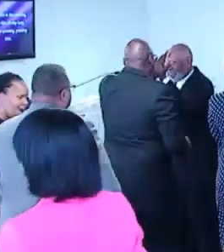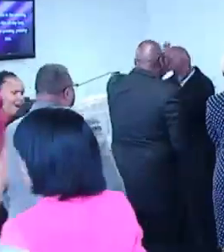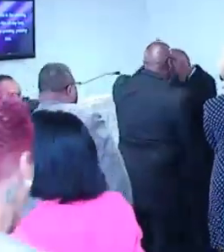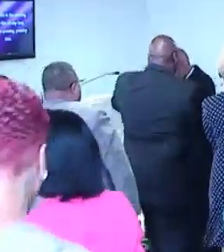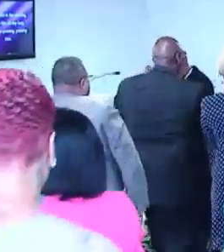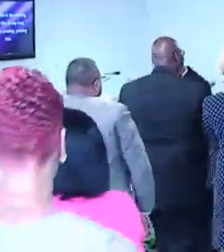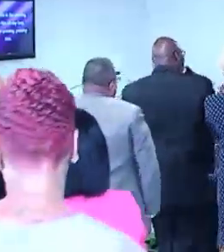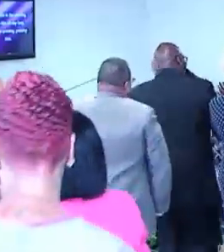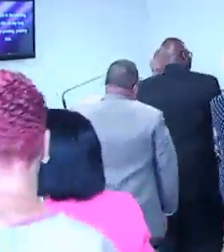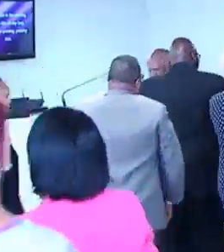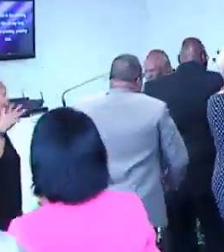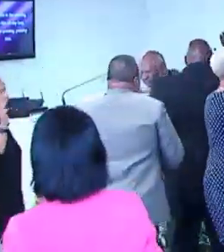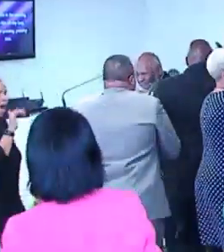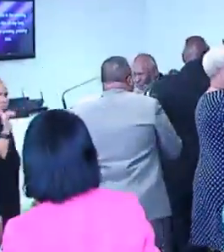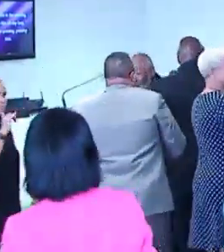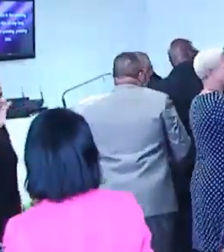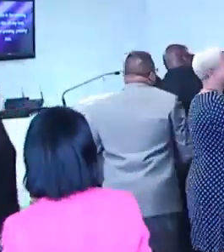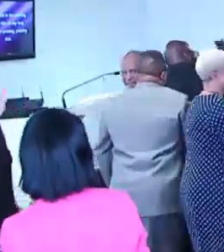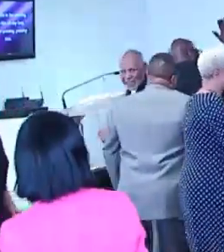I feel.